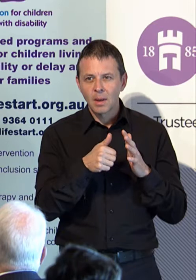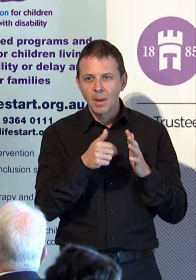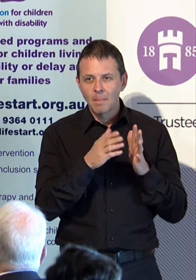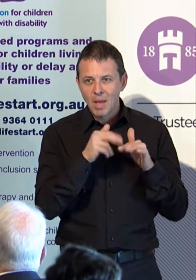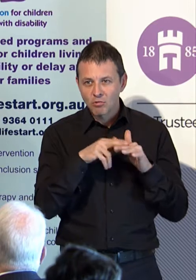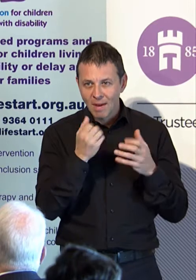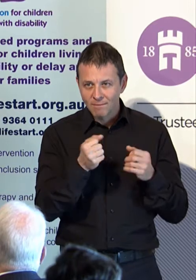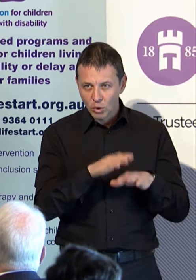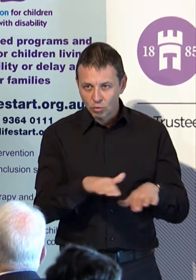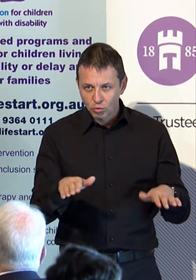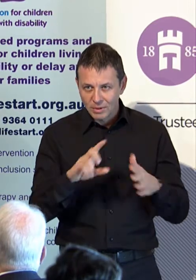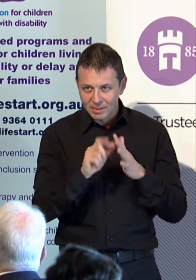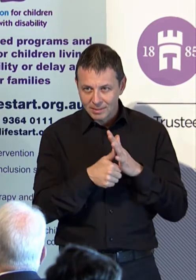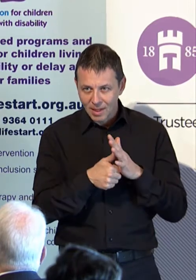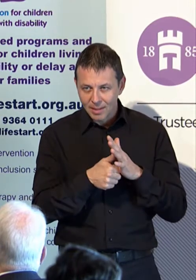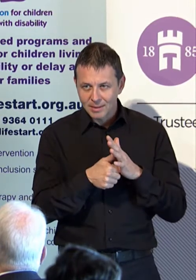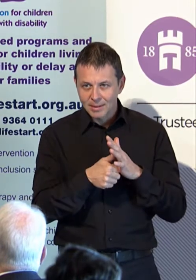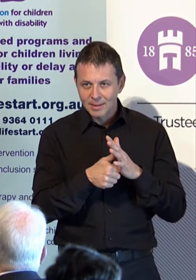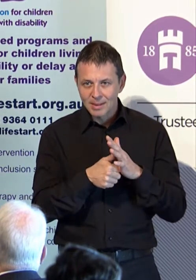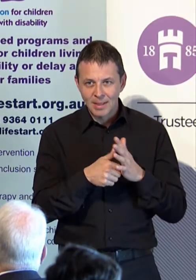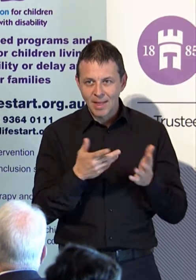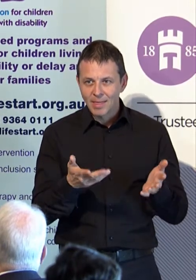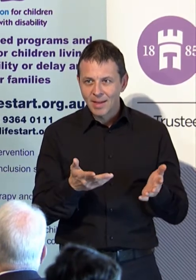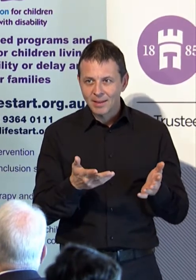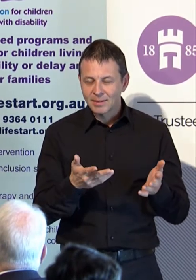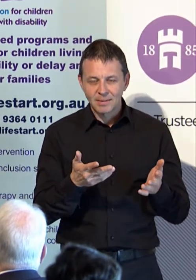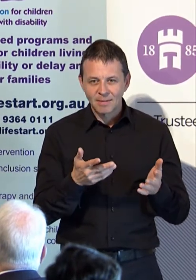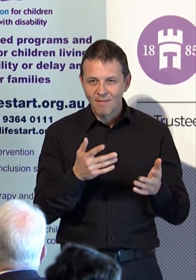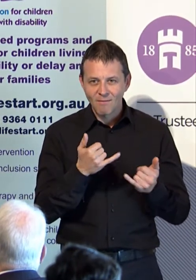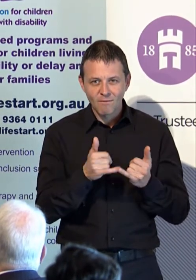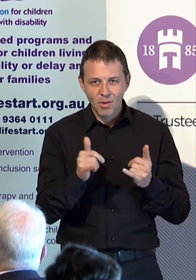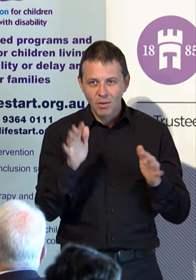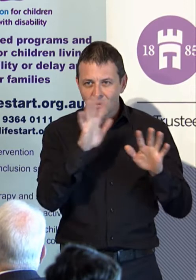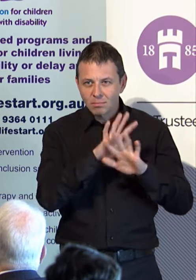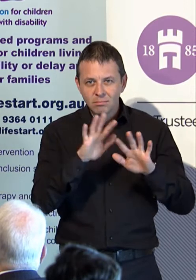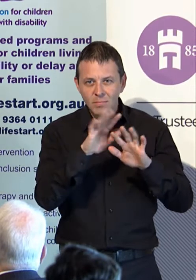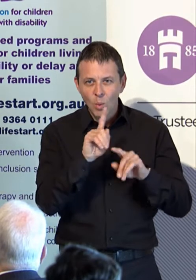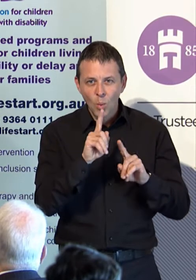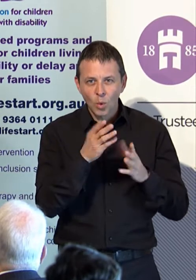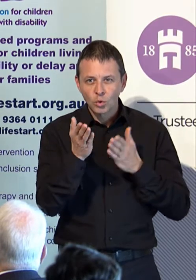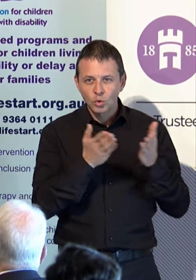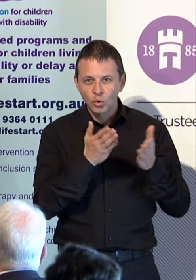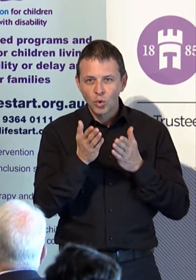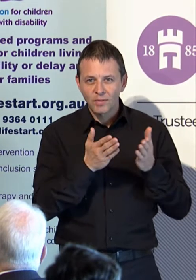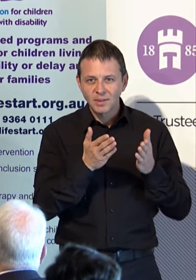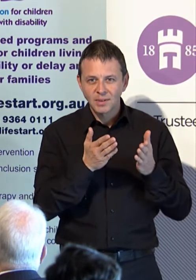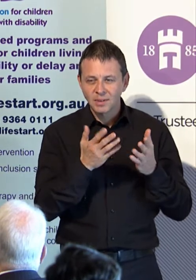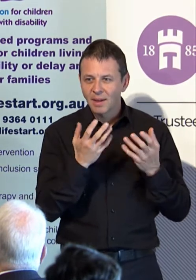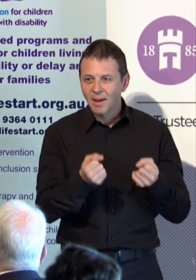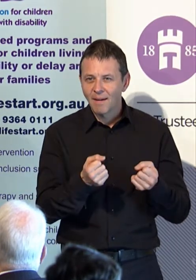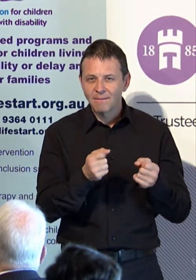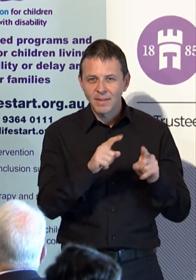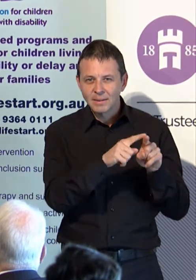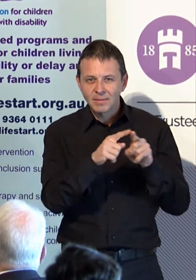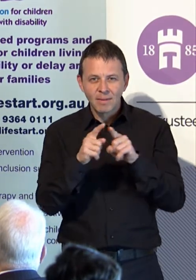disabilities are presented with an impenetrable maze of services and with all different forms